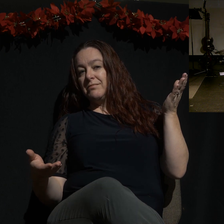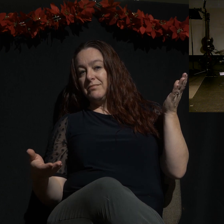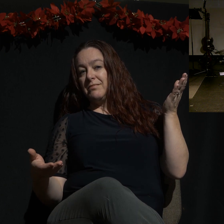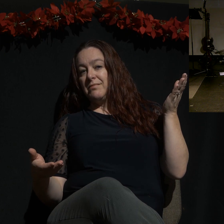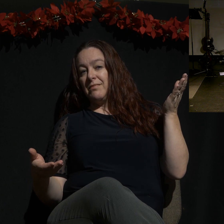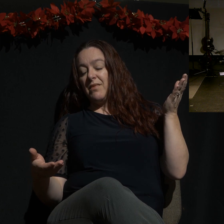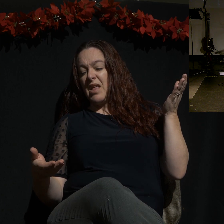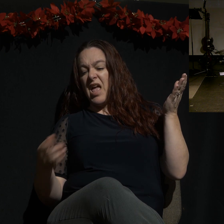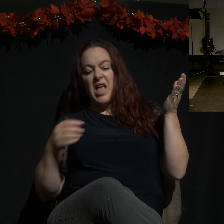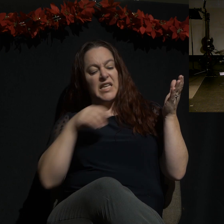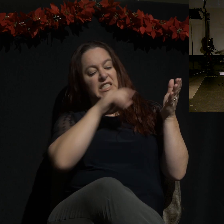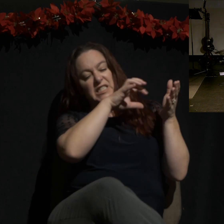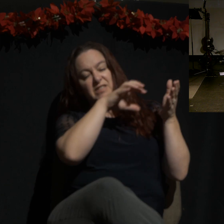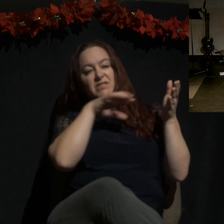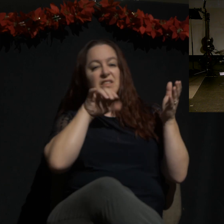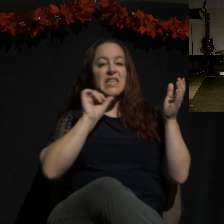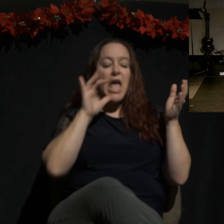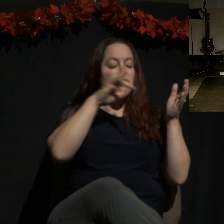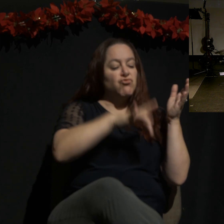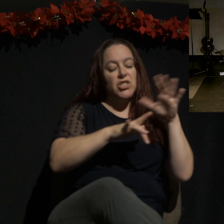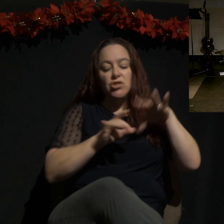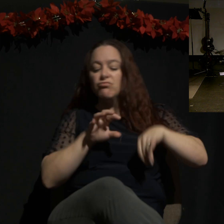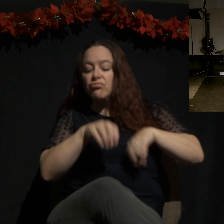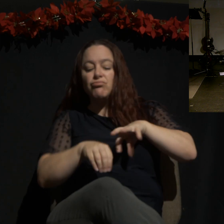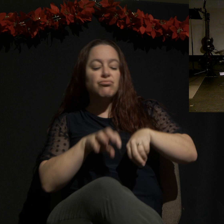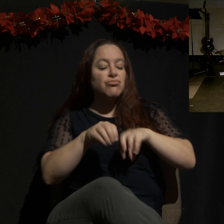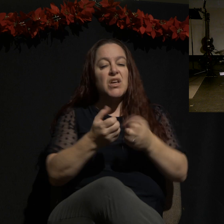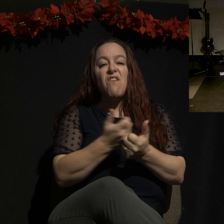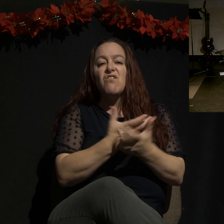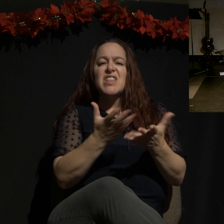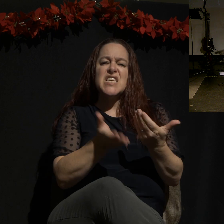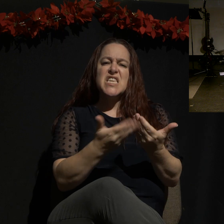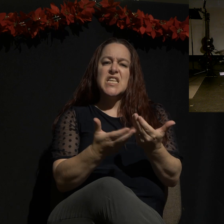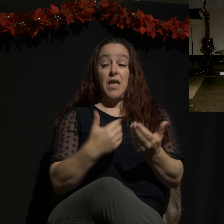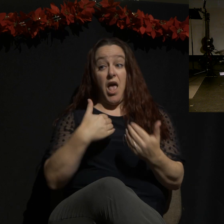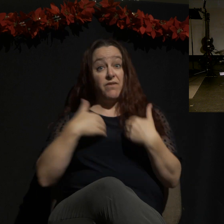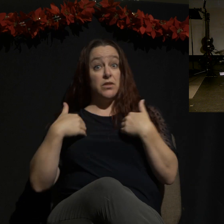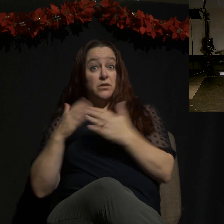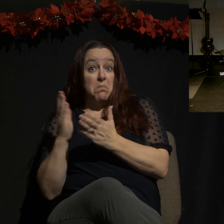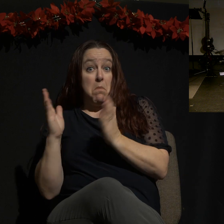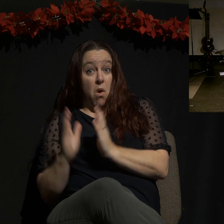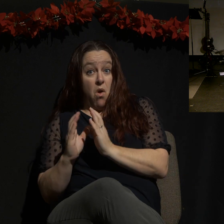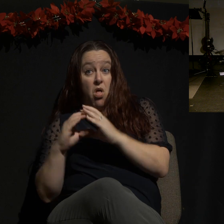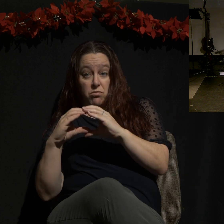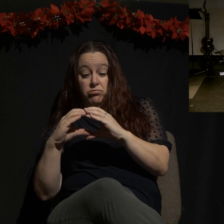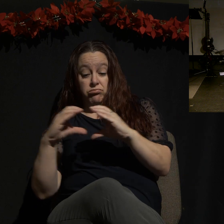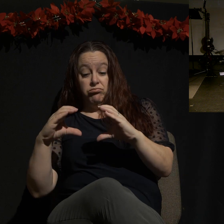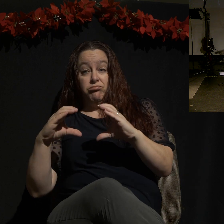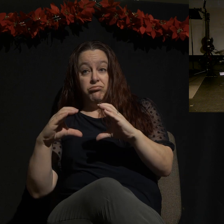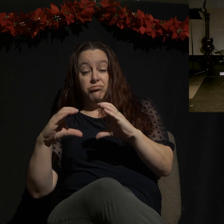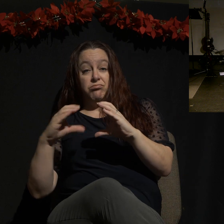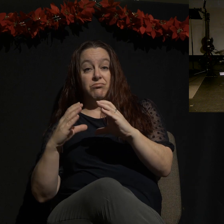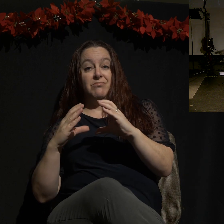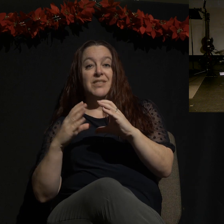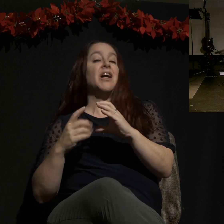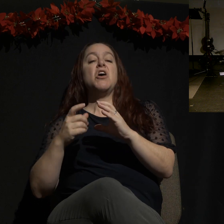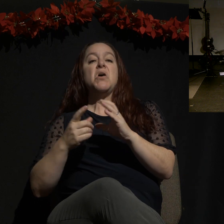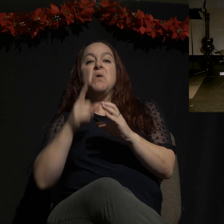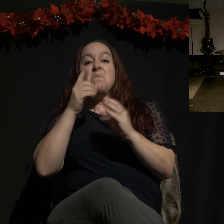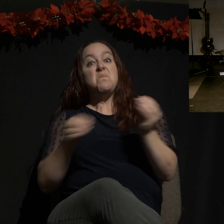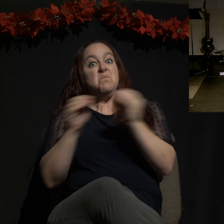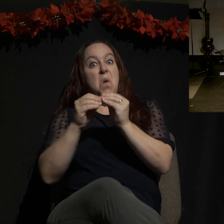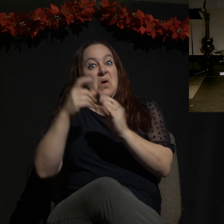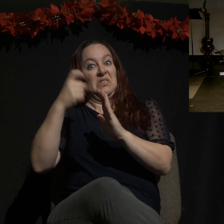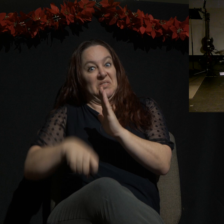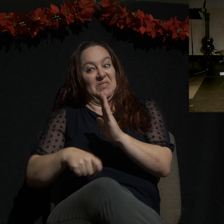So I can get to everything in my bag nice and easily. I have my smaller, overpriced bag inside my